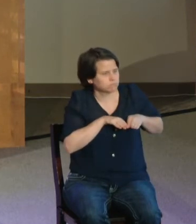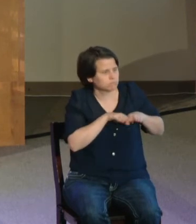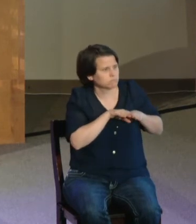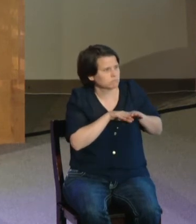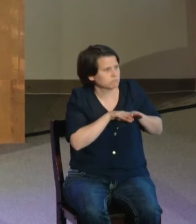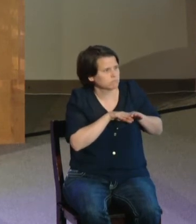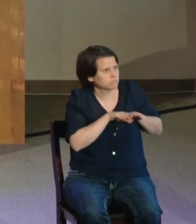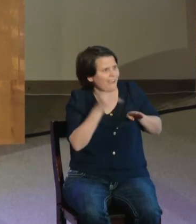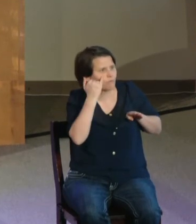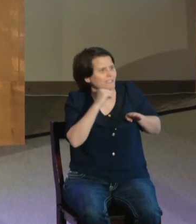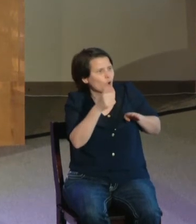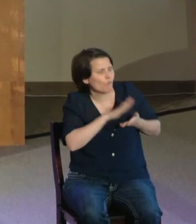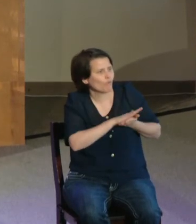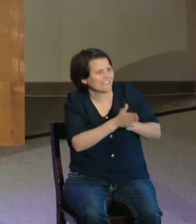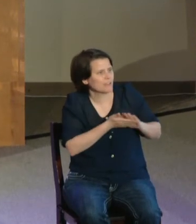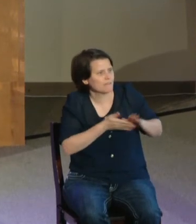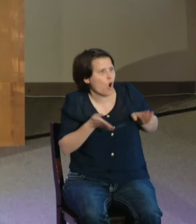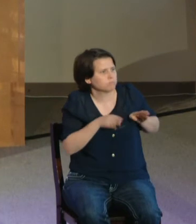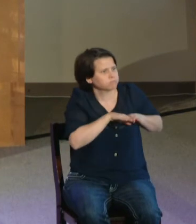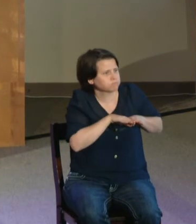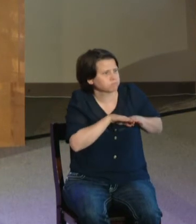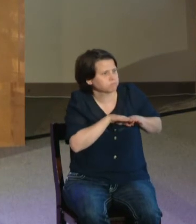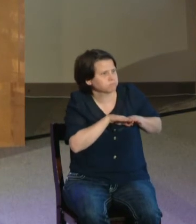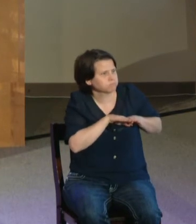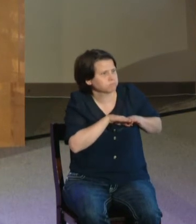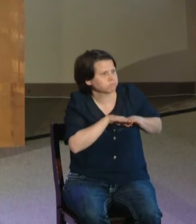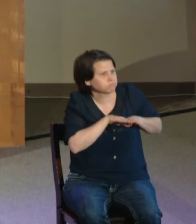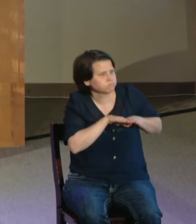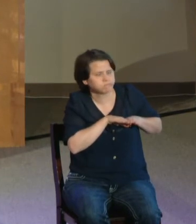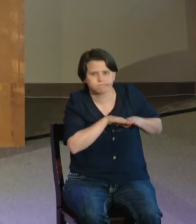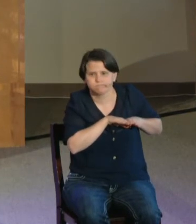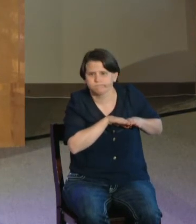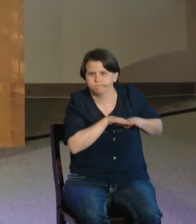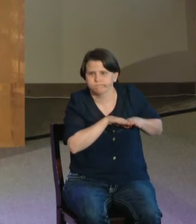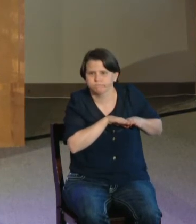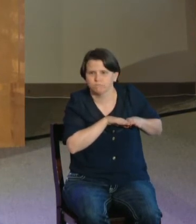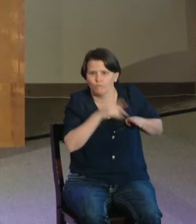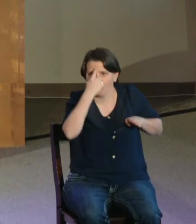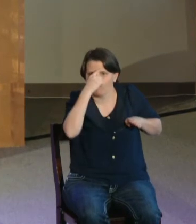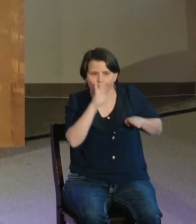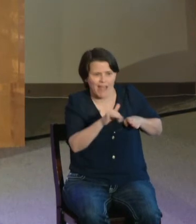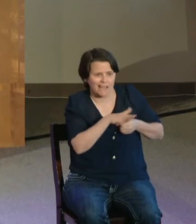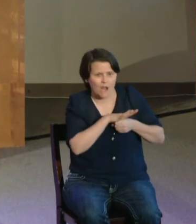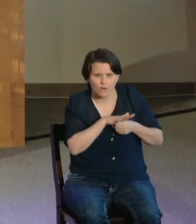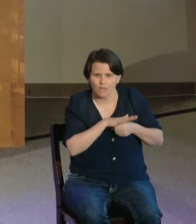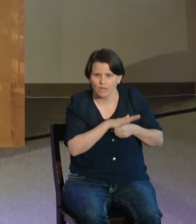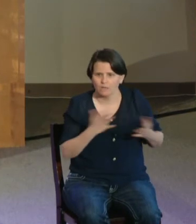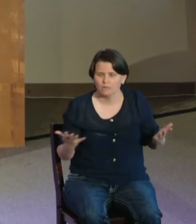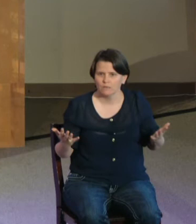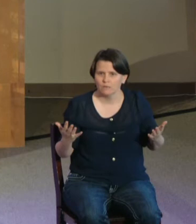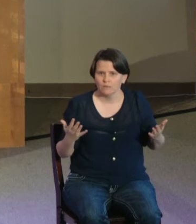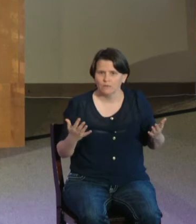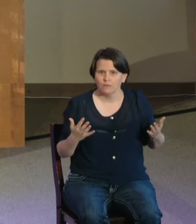me? Without forgiveness, our hearts will remain closed off in that area. And since the area that we're